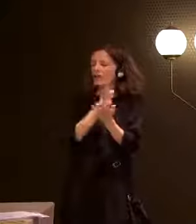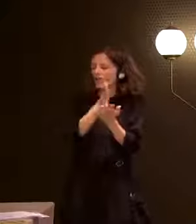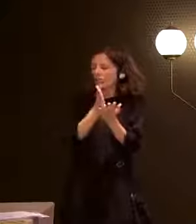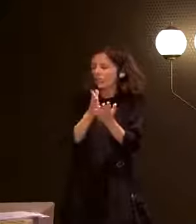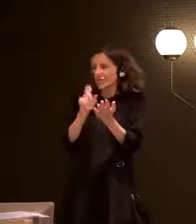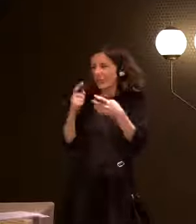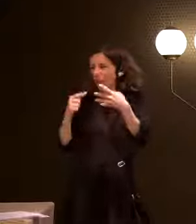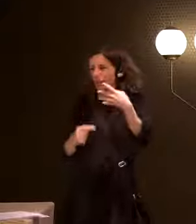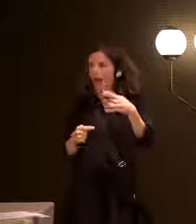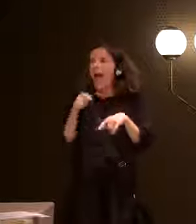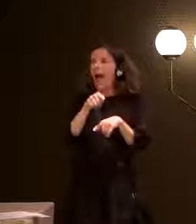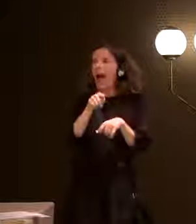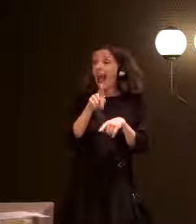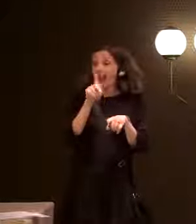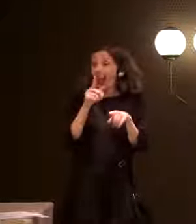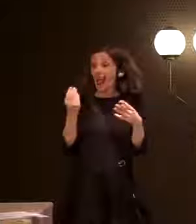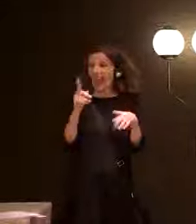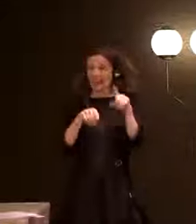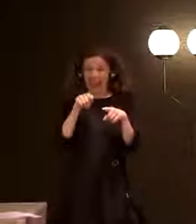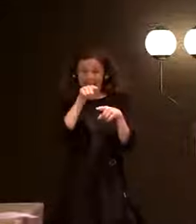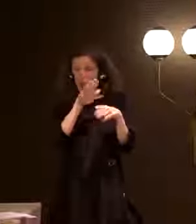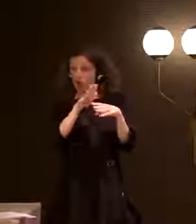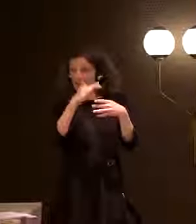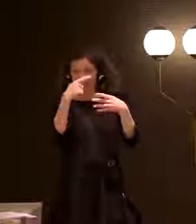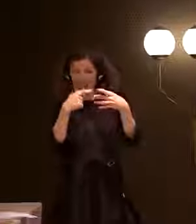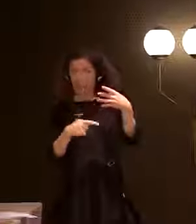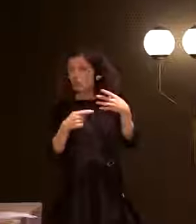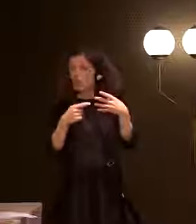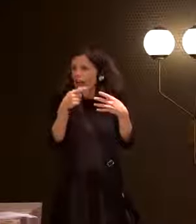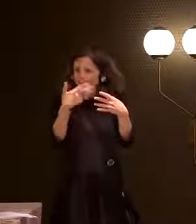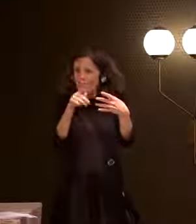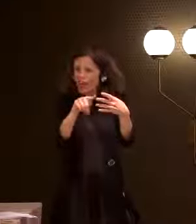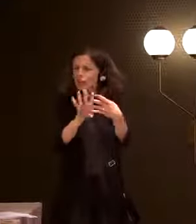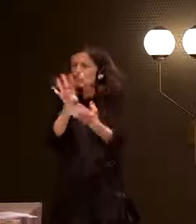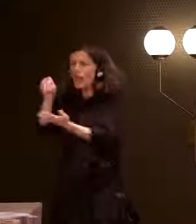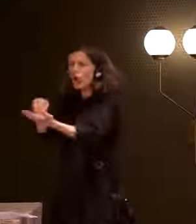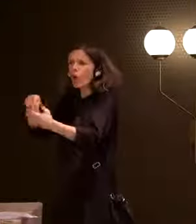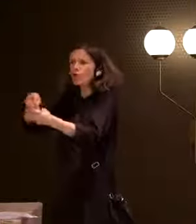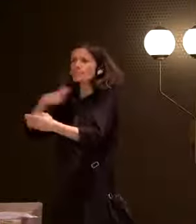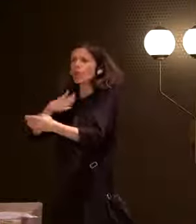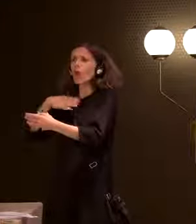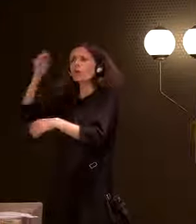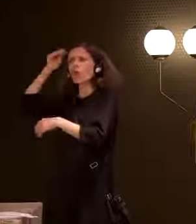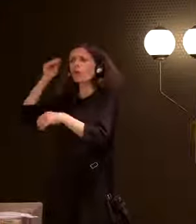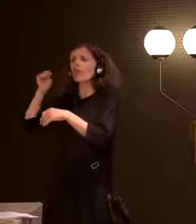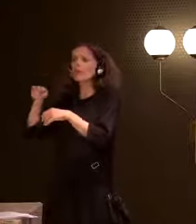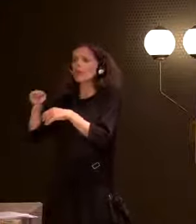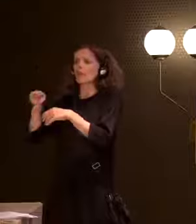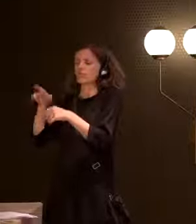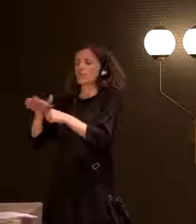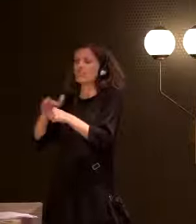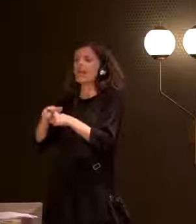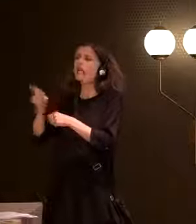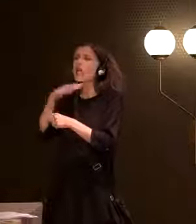of benefits, and not just, as you've heard before, for enrolling into university or for future